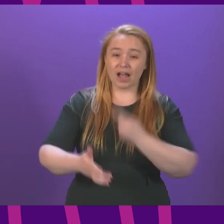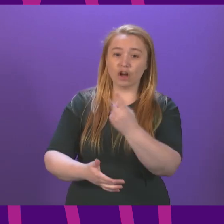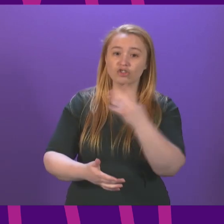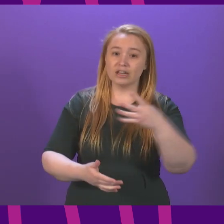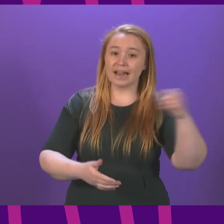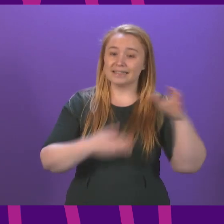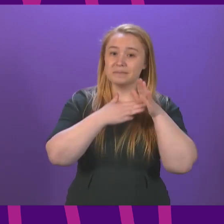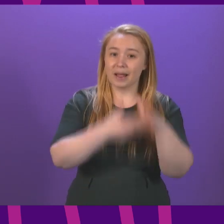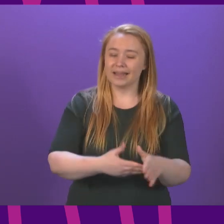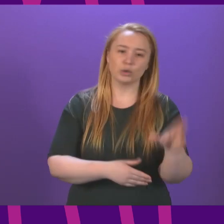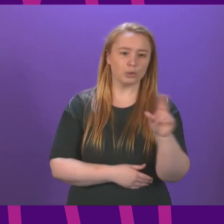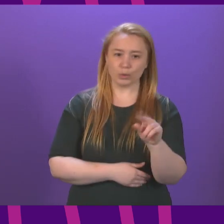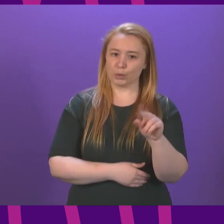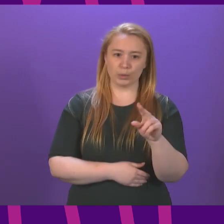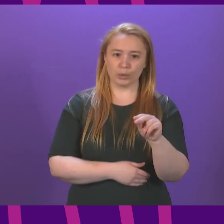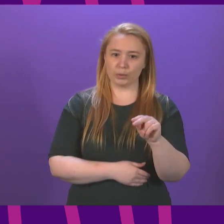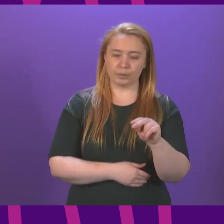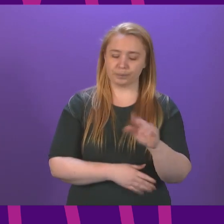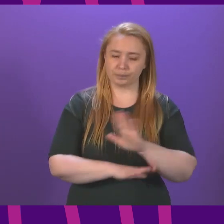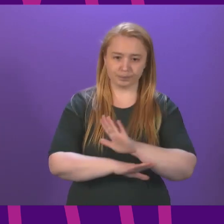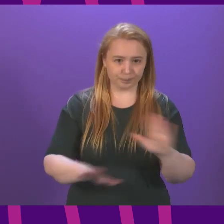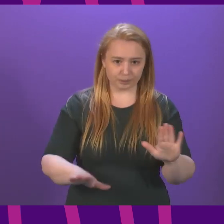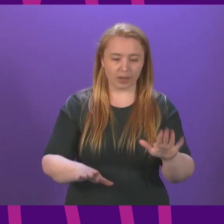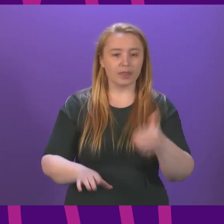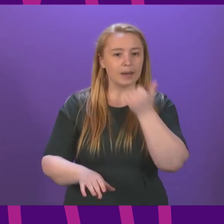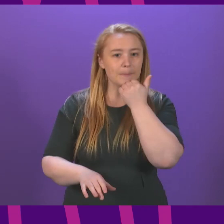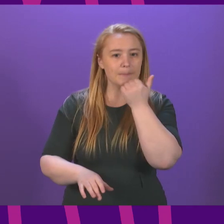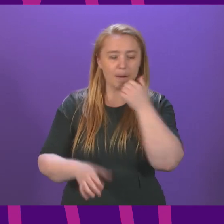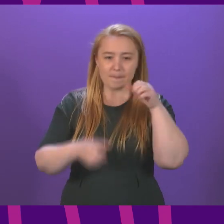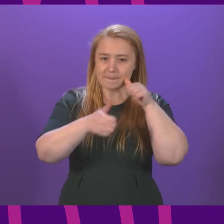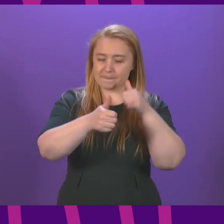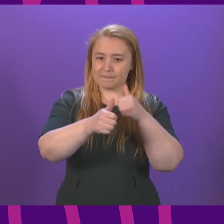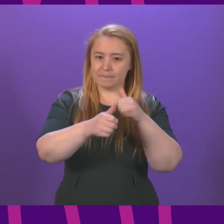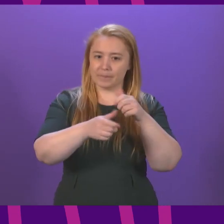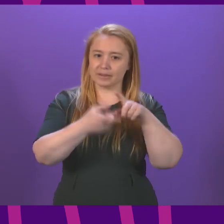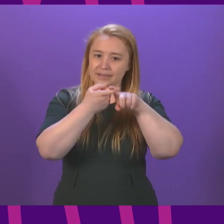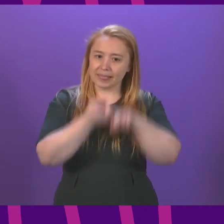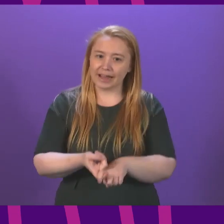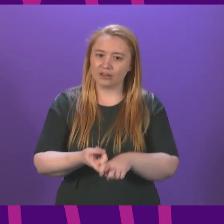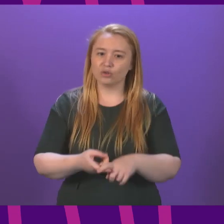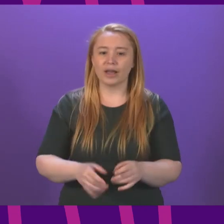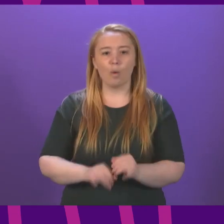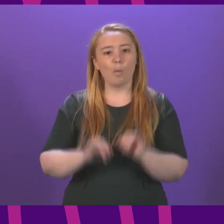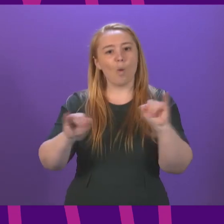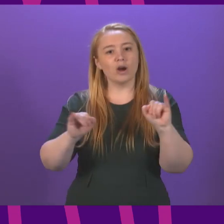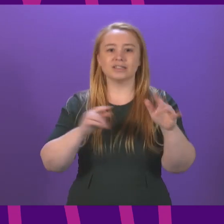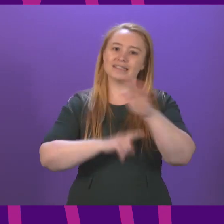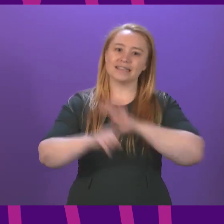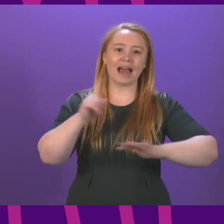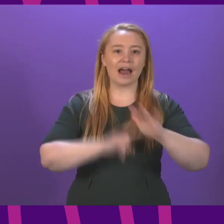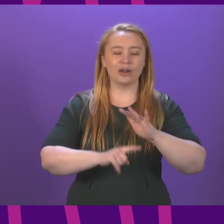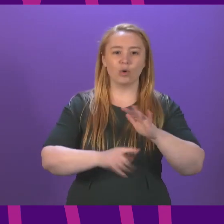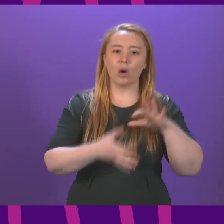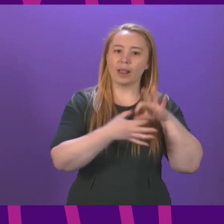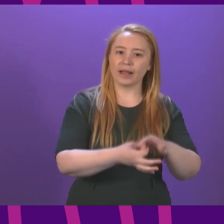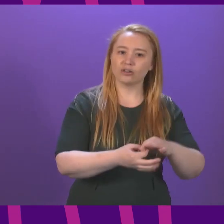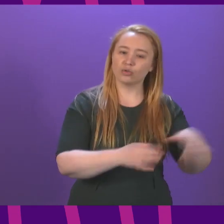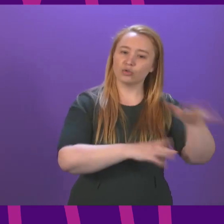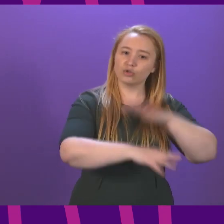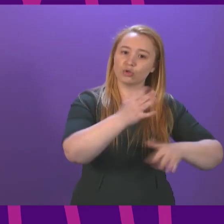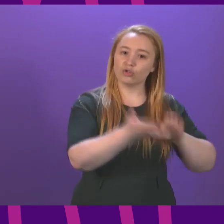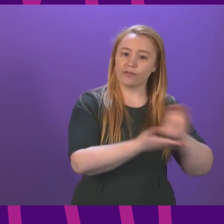million in relation to its European structural fund spending. The figure is based on a worst-case scenario of both the European Social Fund and the European